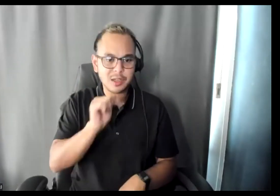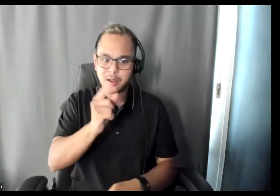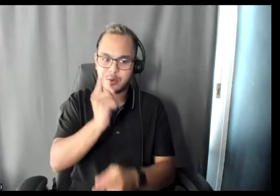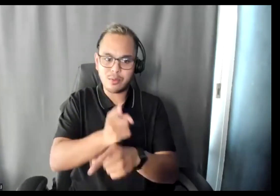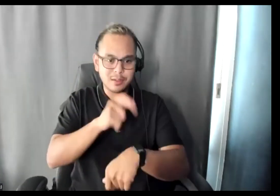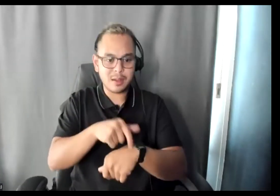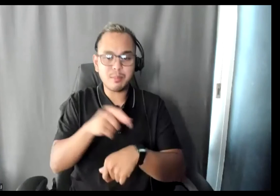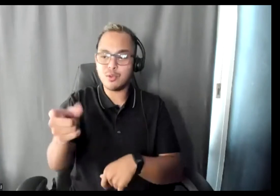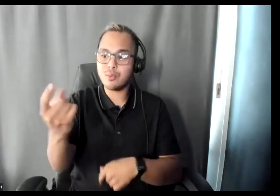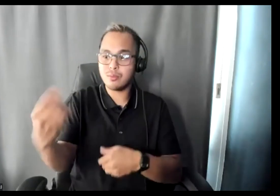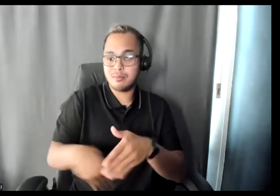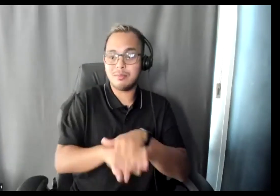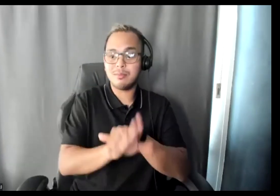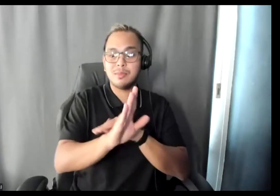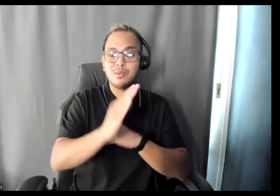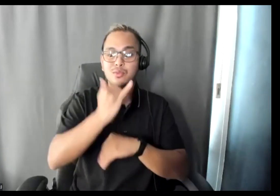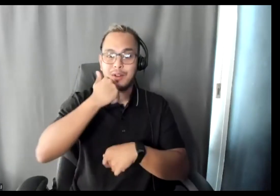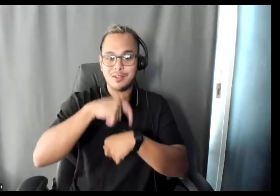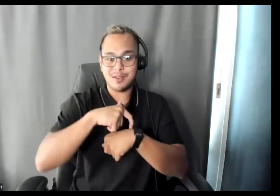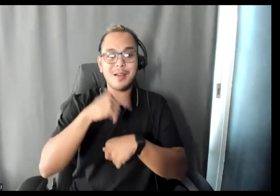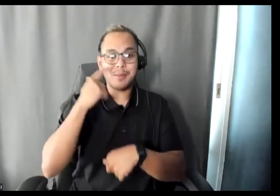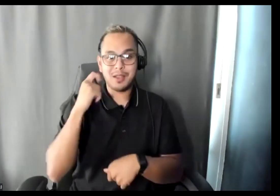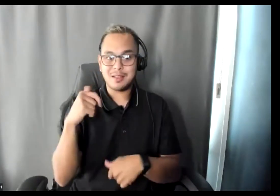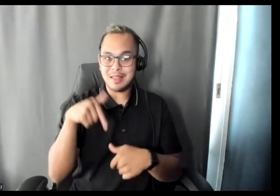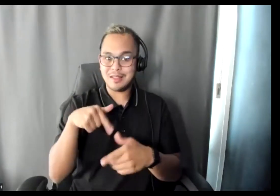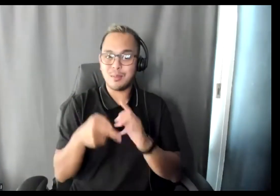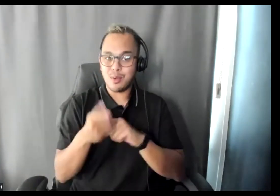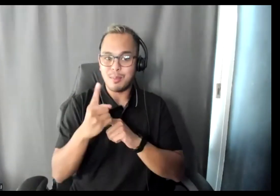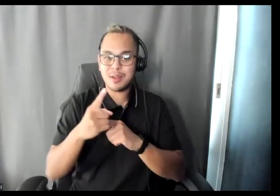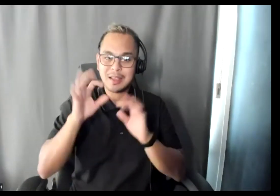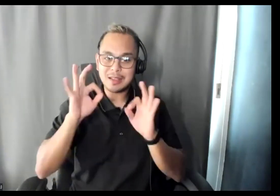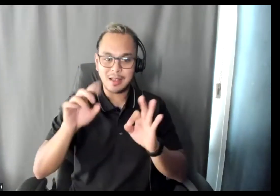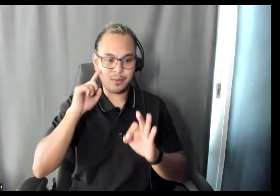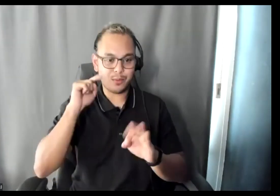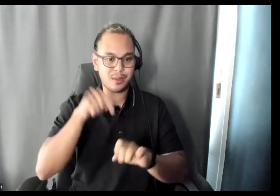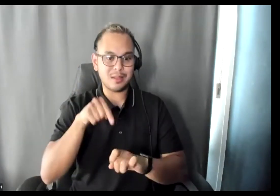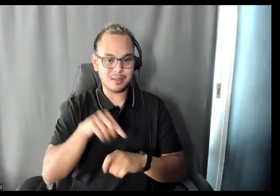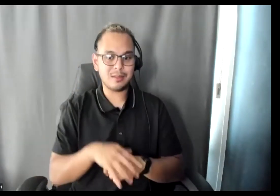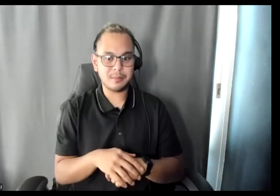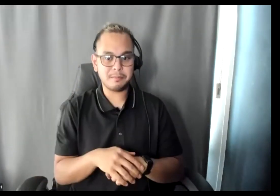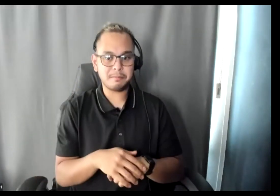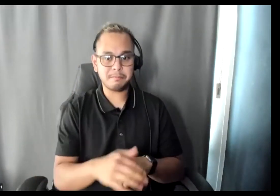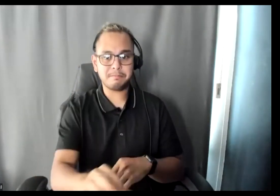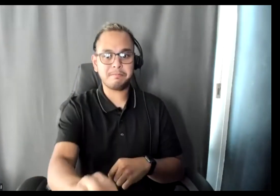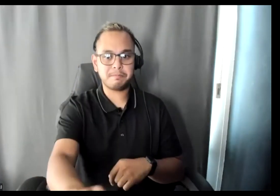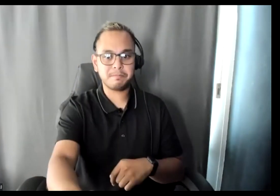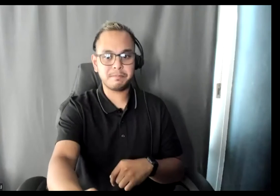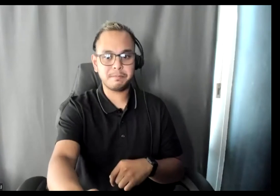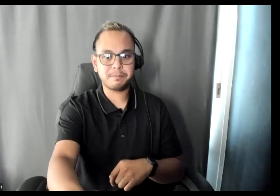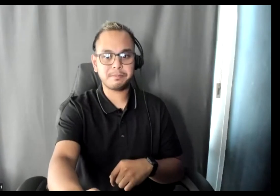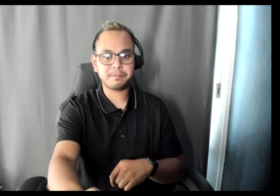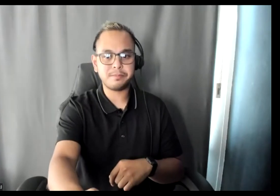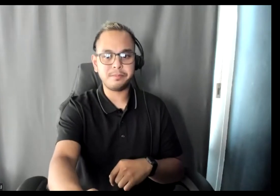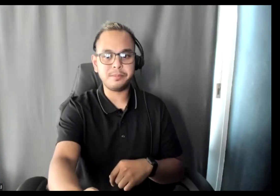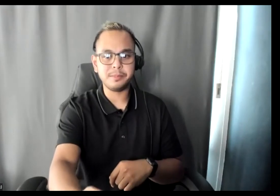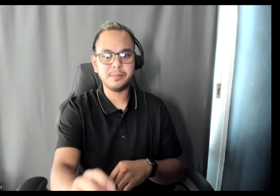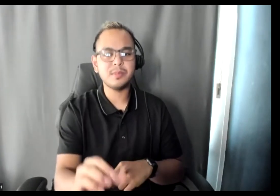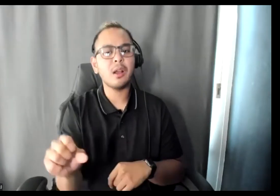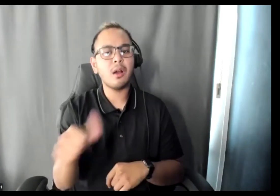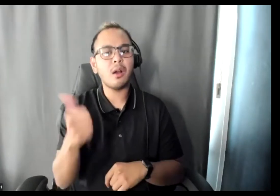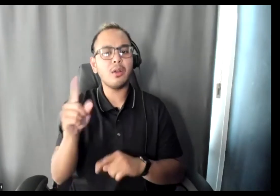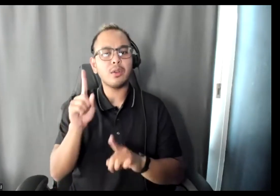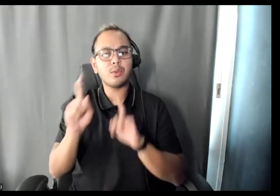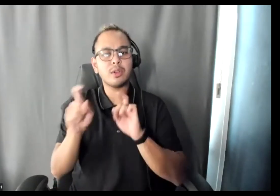you're coming in the moment at the wrong time because this is the moment for that. I'd also say, a couple of practical questions are coming up in the